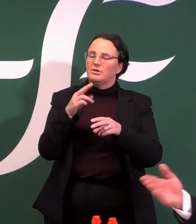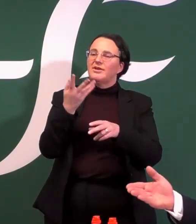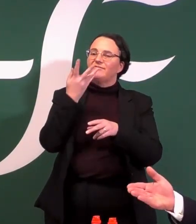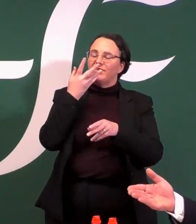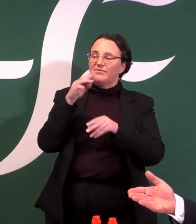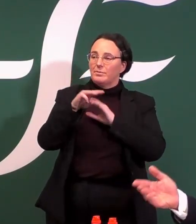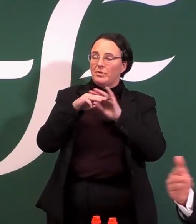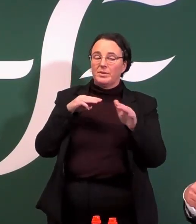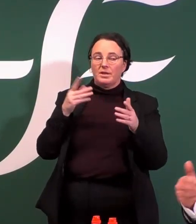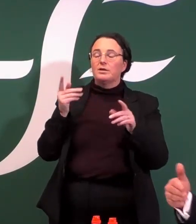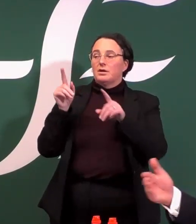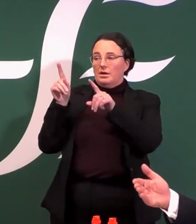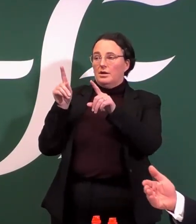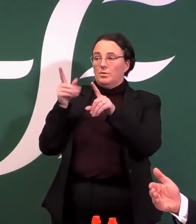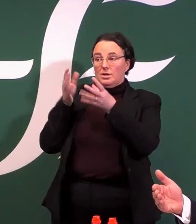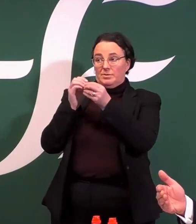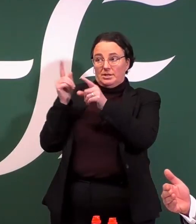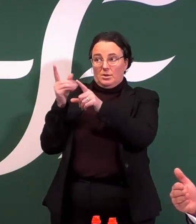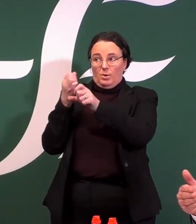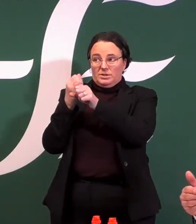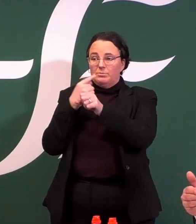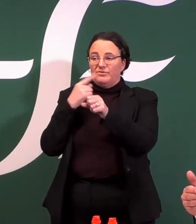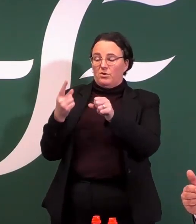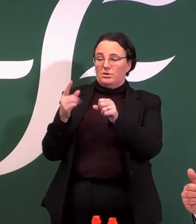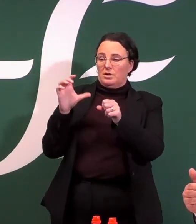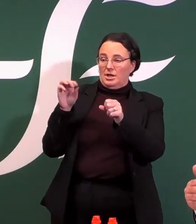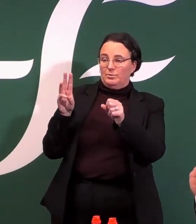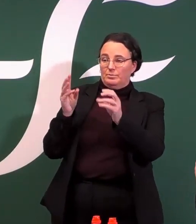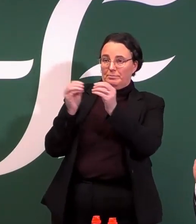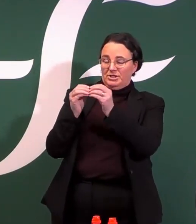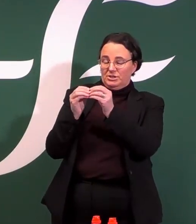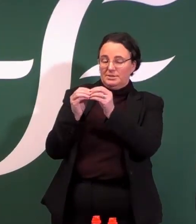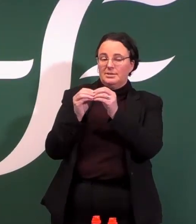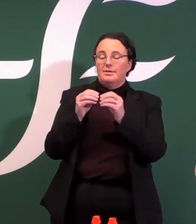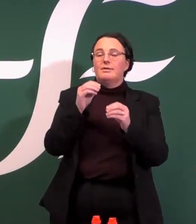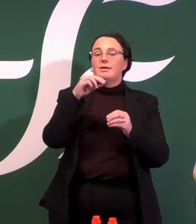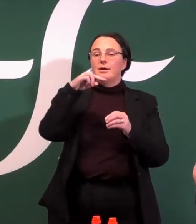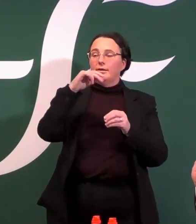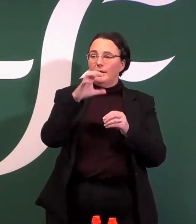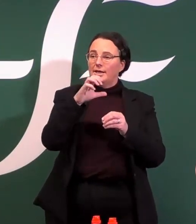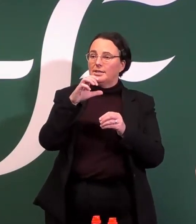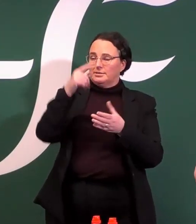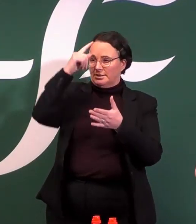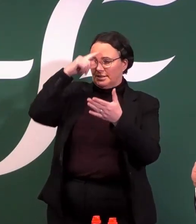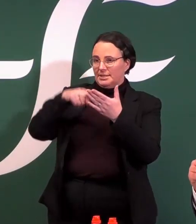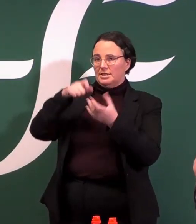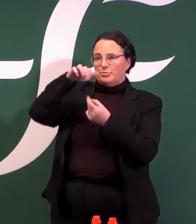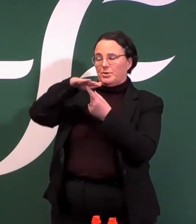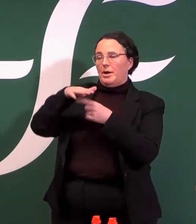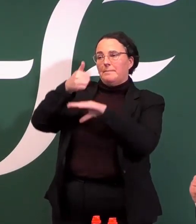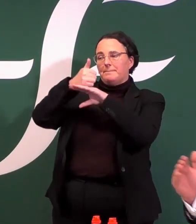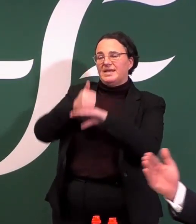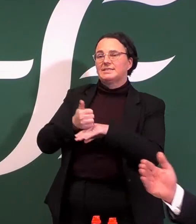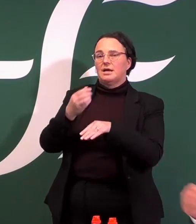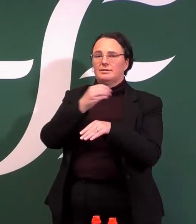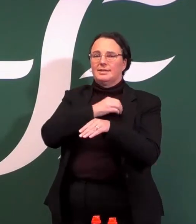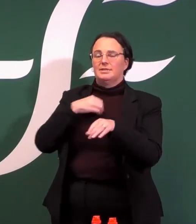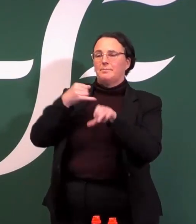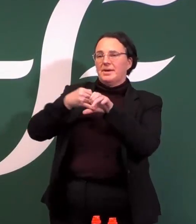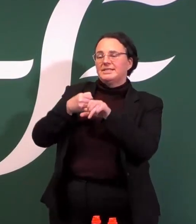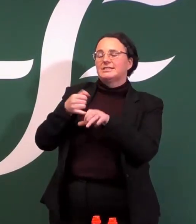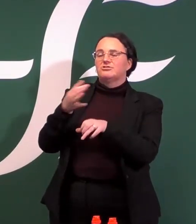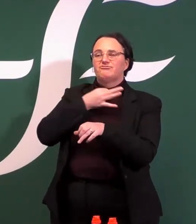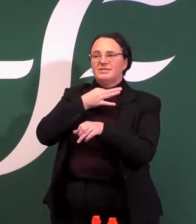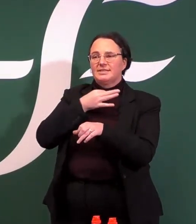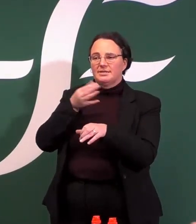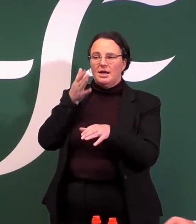I'll let Colm come in on that in a second. The only thing I'd say before Colm comes in is that the NIAC set out the priorities based on the clinical risk, and that's what we're following through, but I'll maybe let